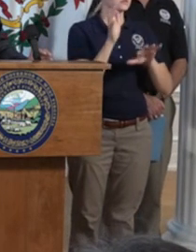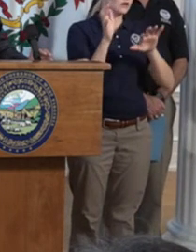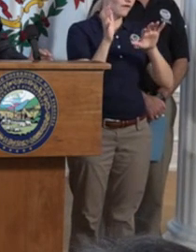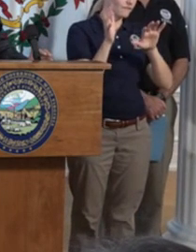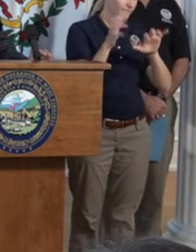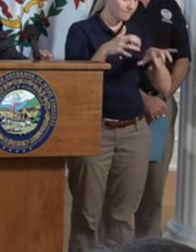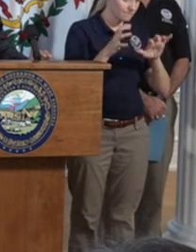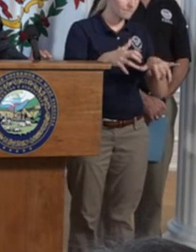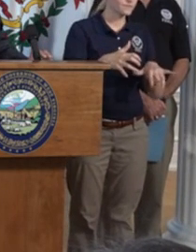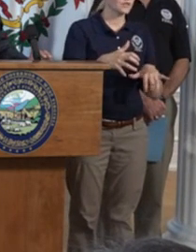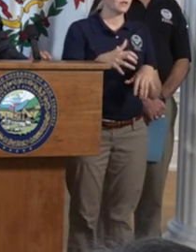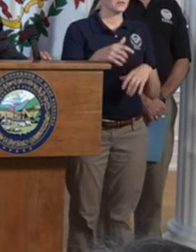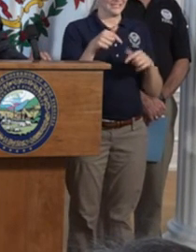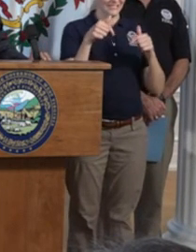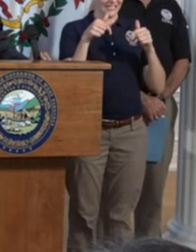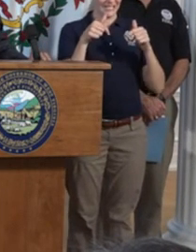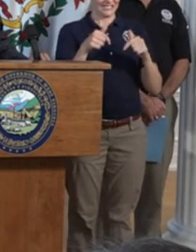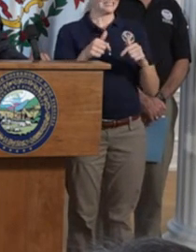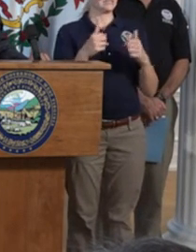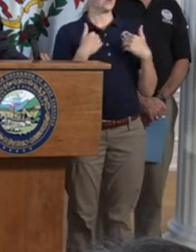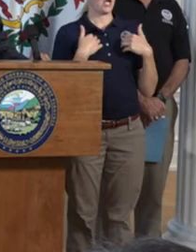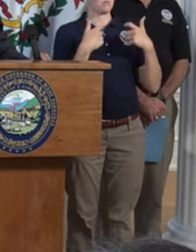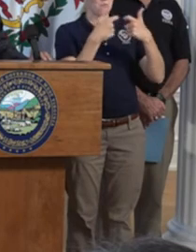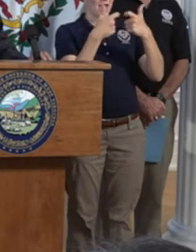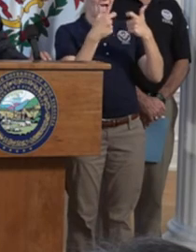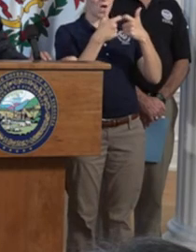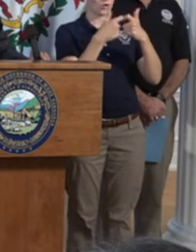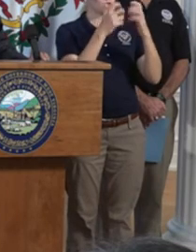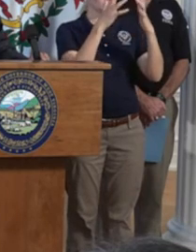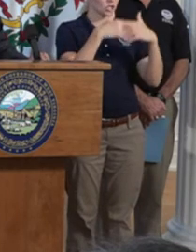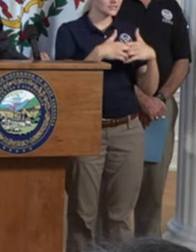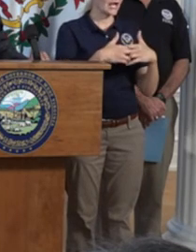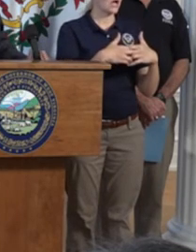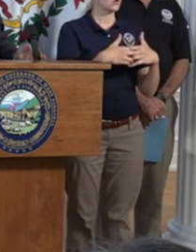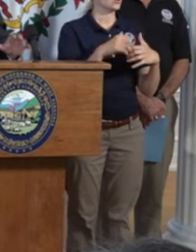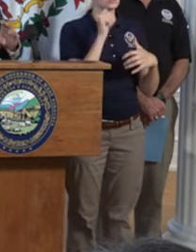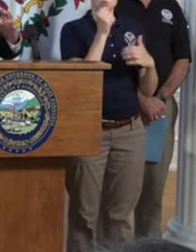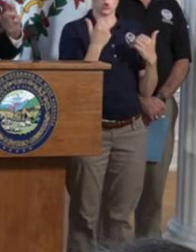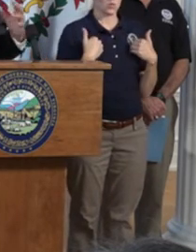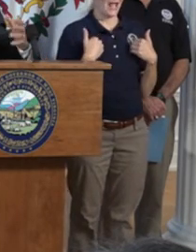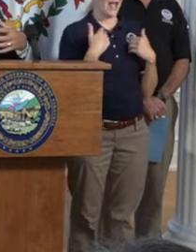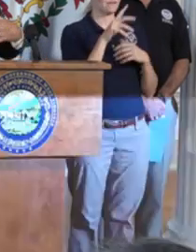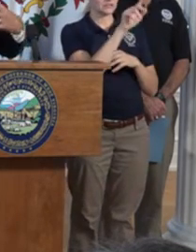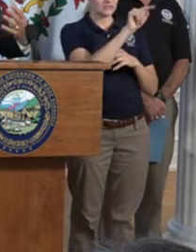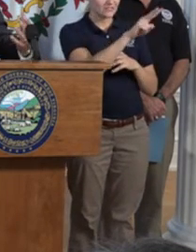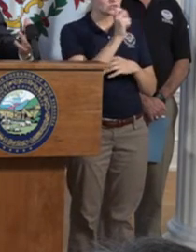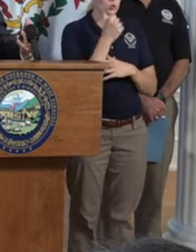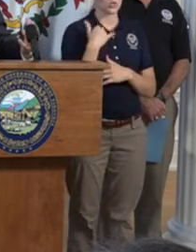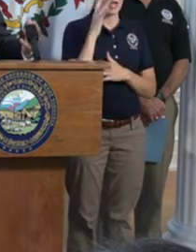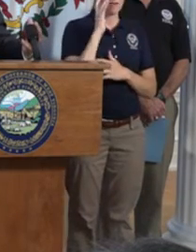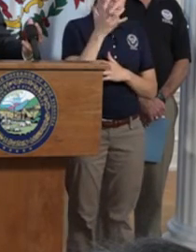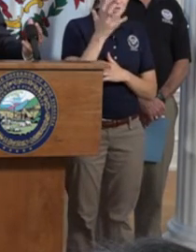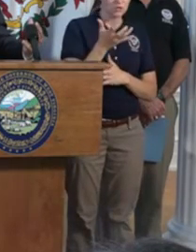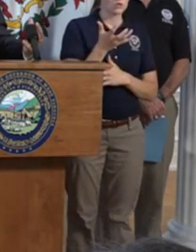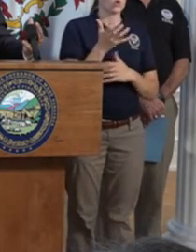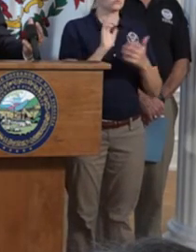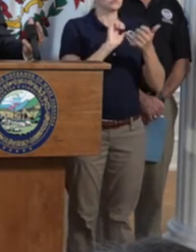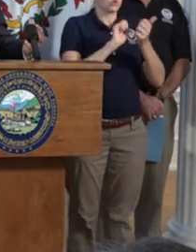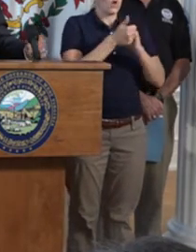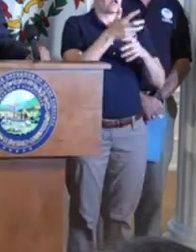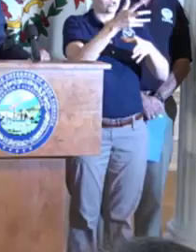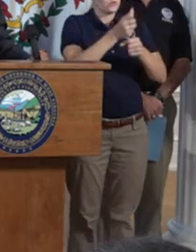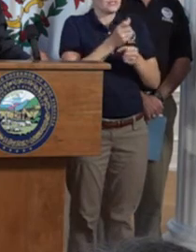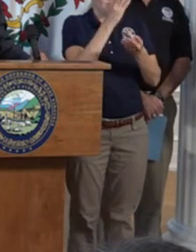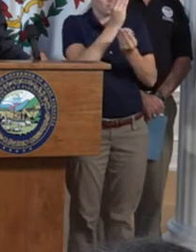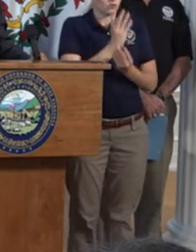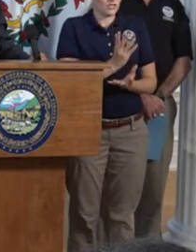outages that we had. And that's when we lost radio stations and TV stations, and a lot of the ways that people did get information. And that